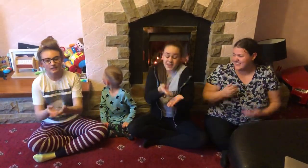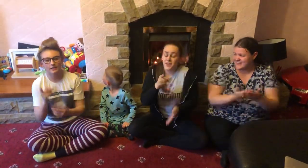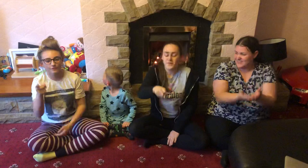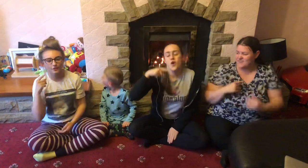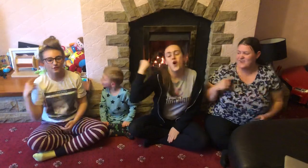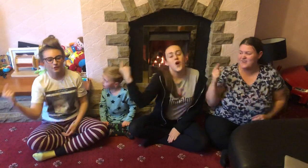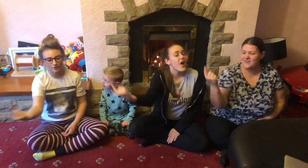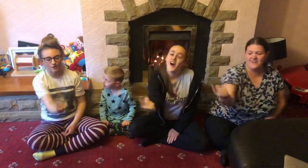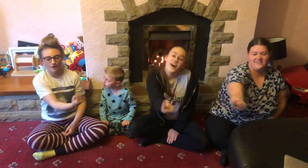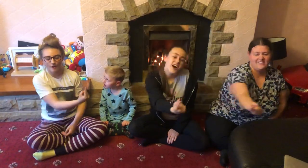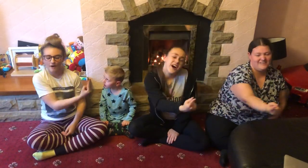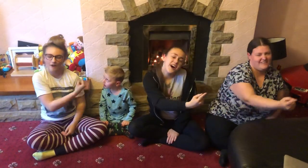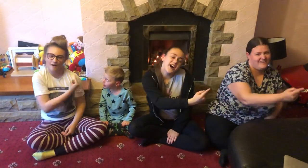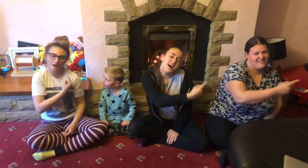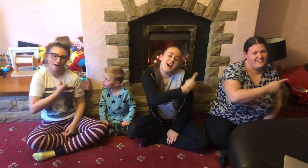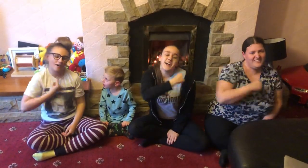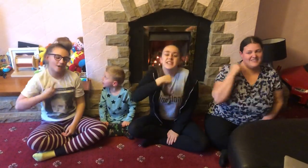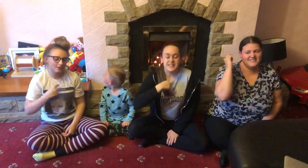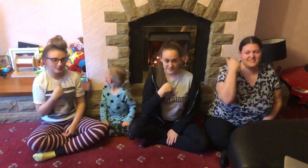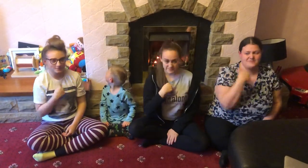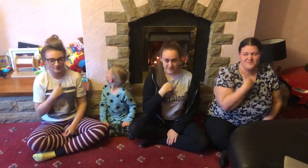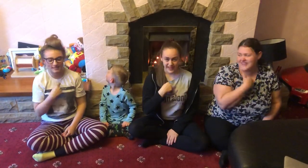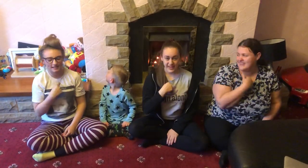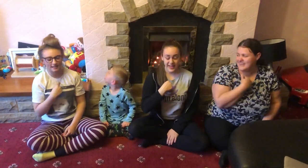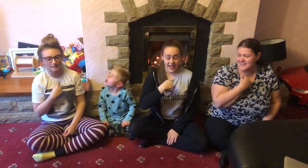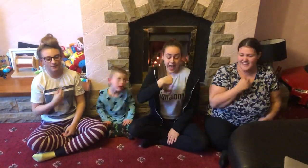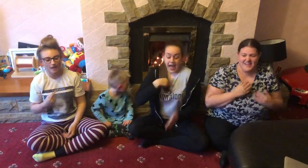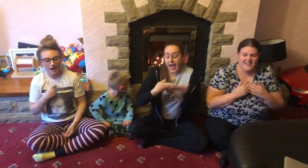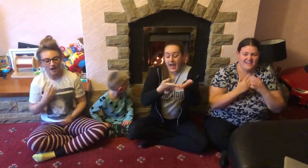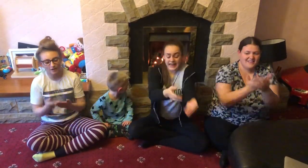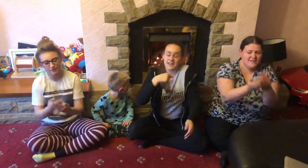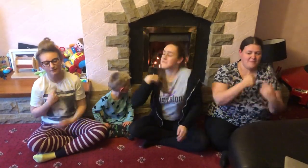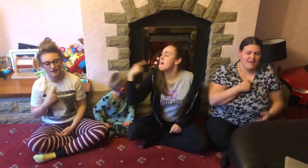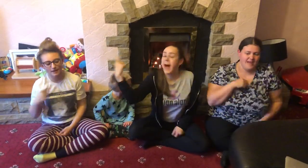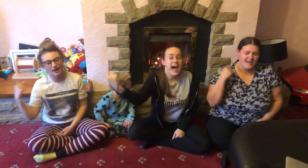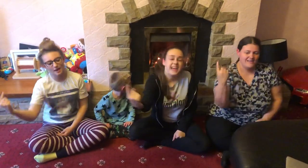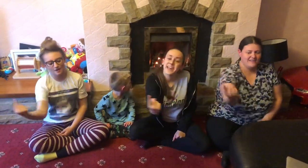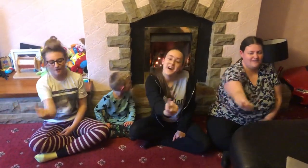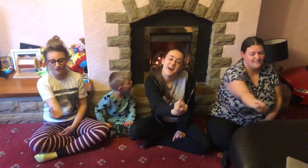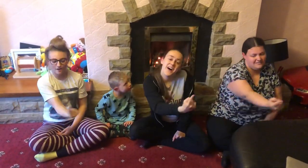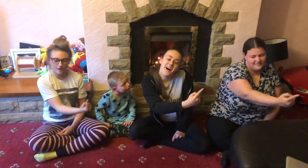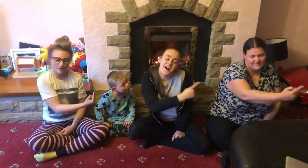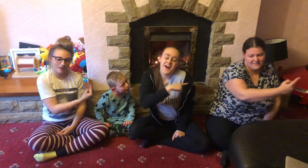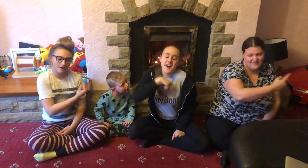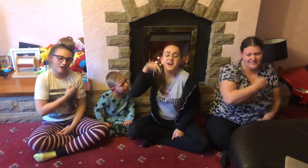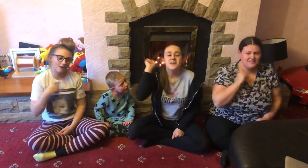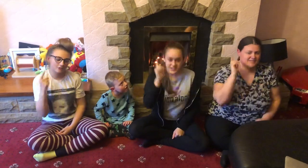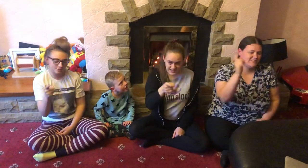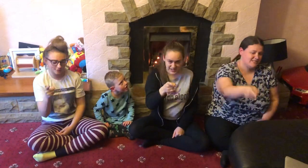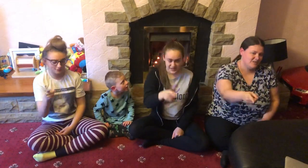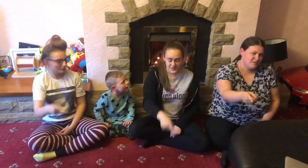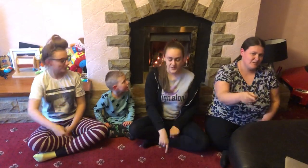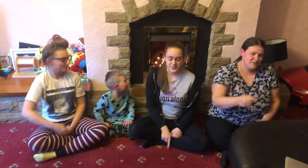Give your all to me. I give my all to you.